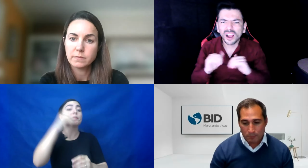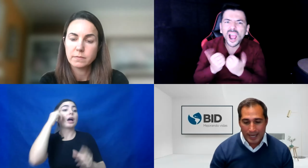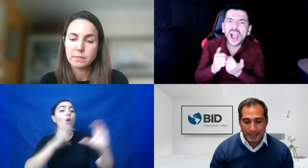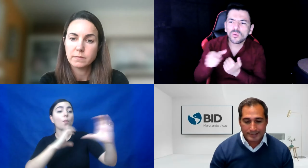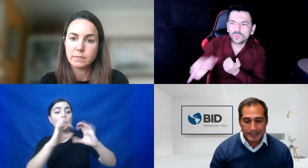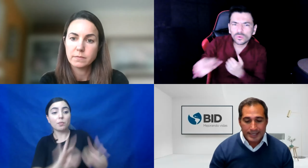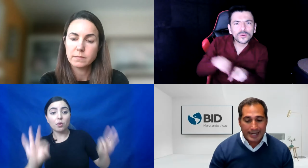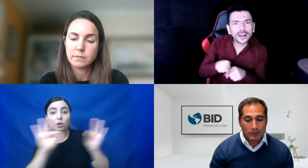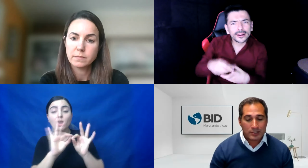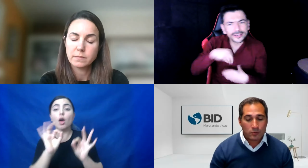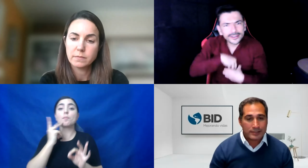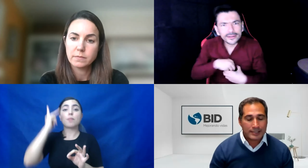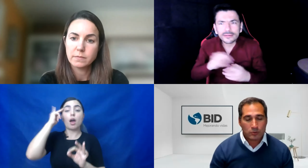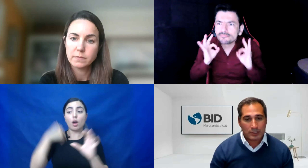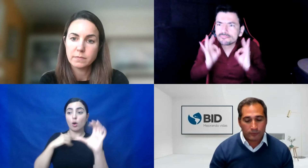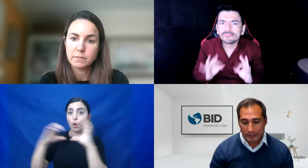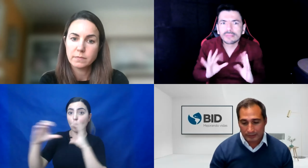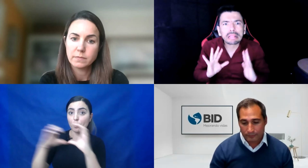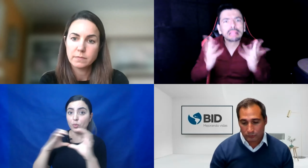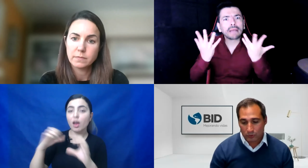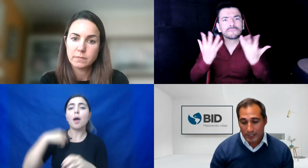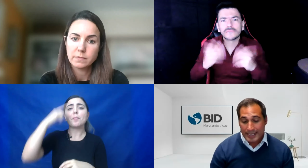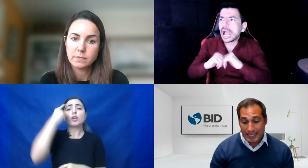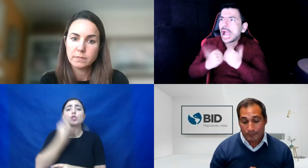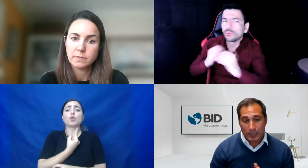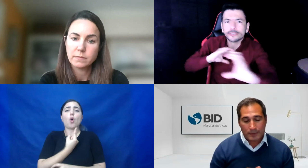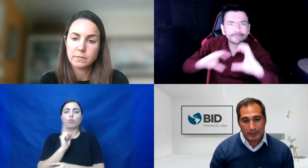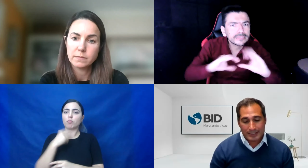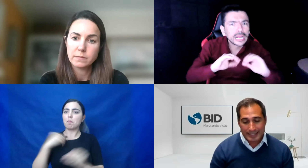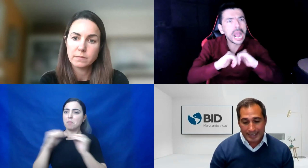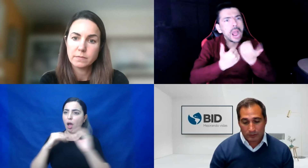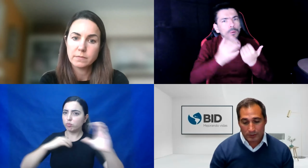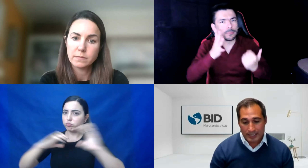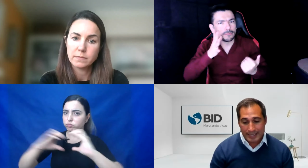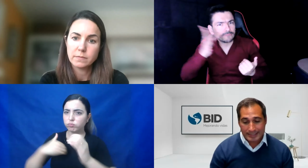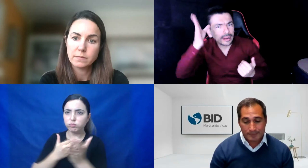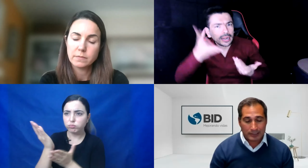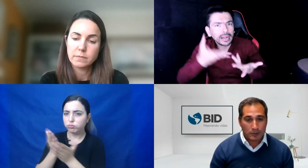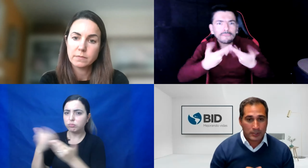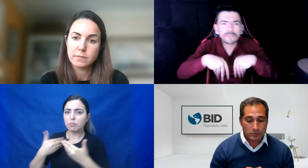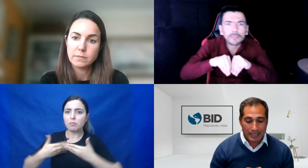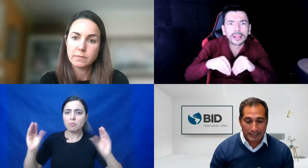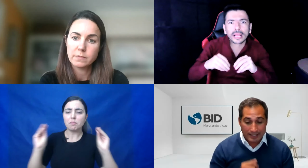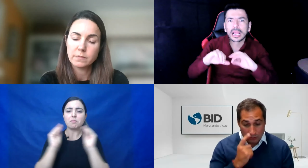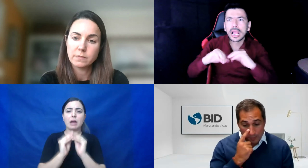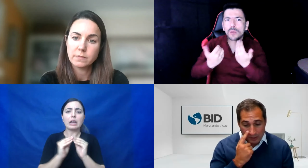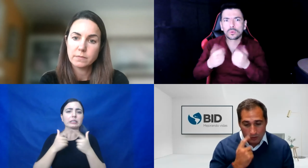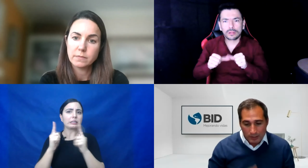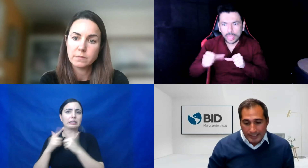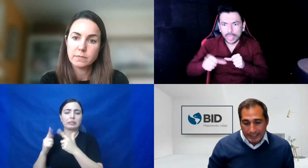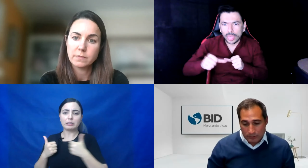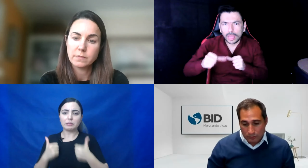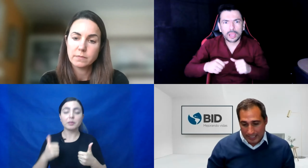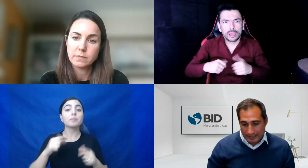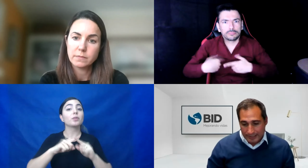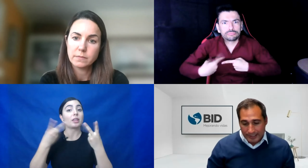the community. The children have to be able to communicate adequately with their parents and